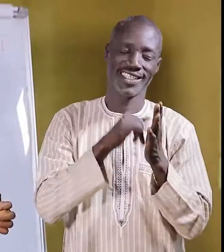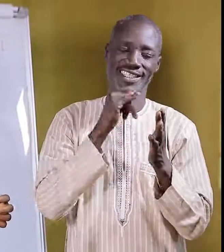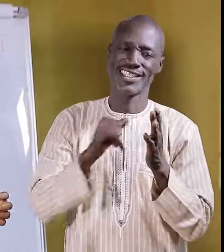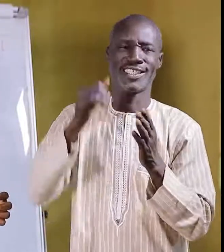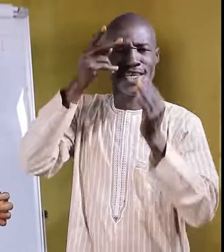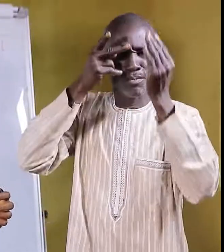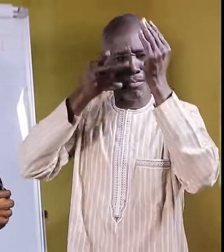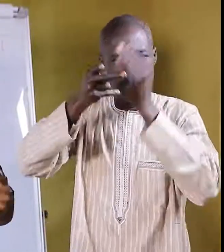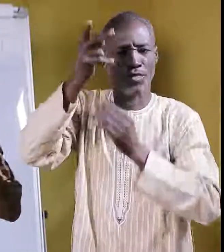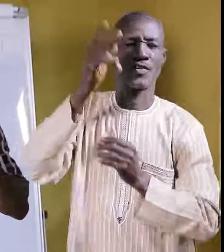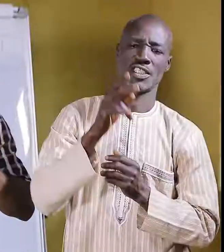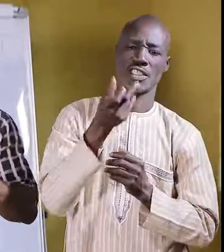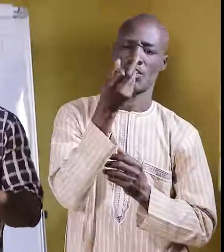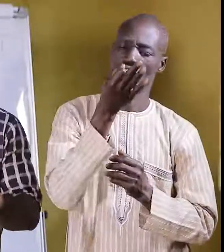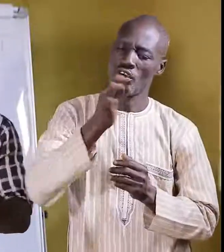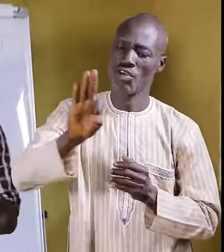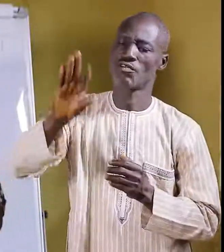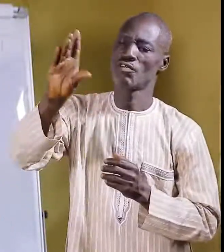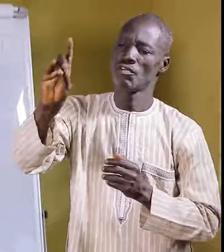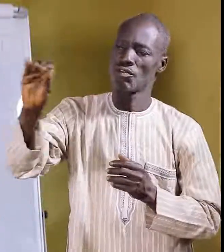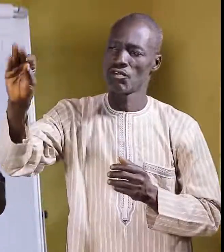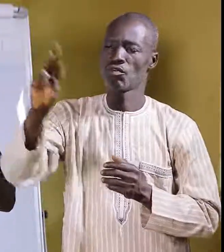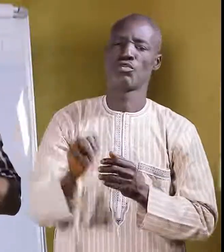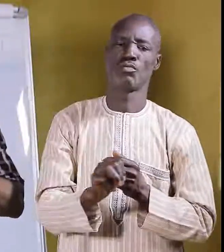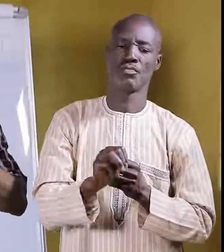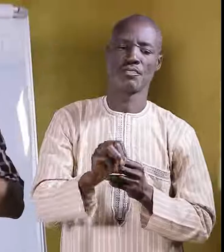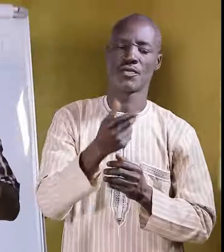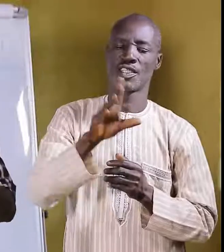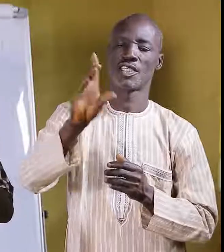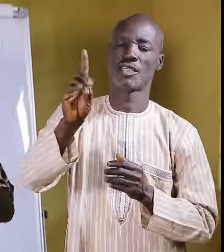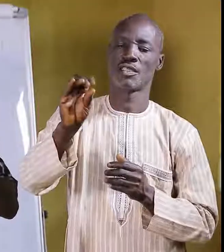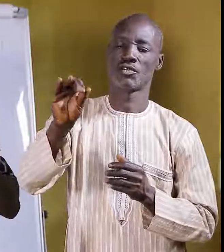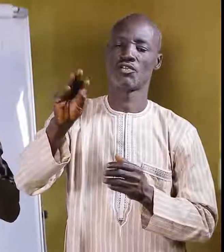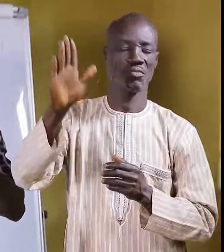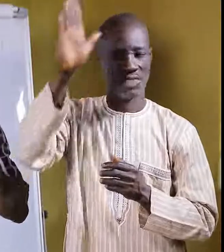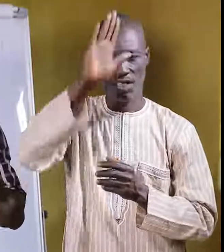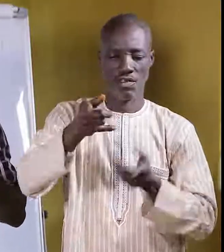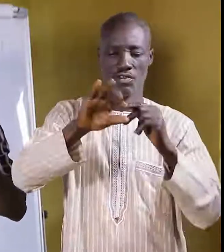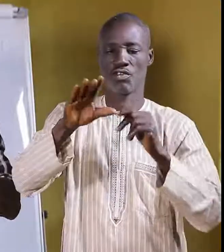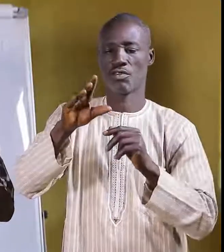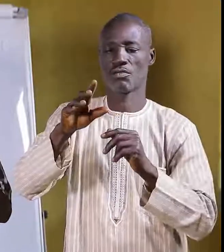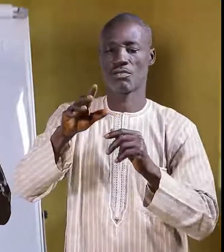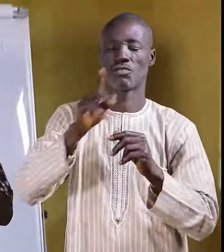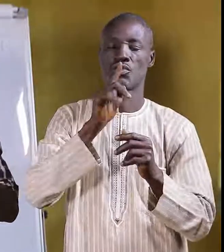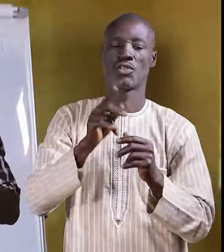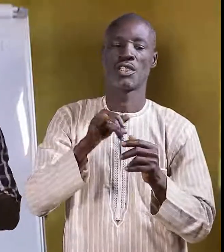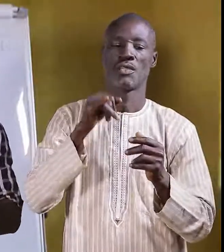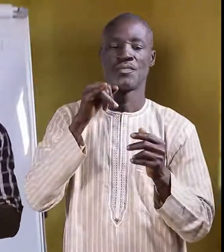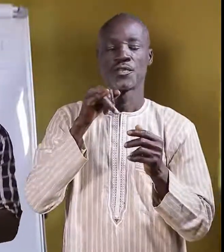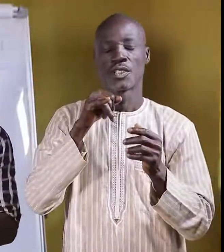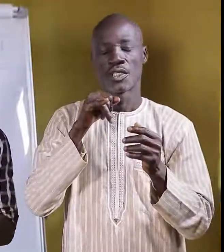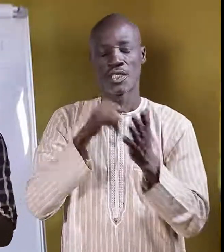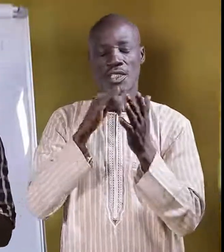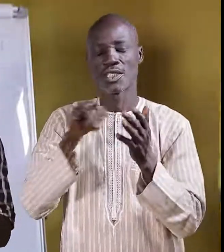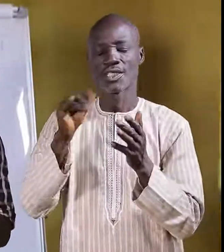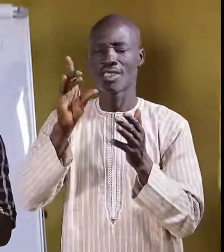doom. So in some areas, we say that the doom did not come true. What is that doom he was talking about? Malthus